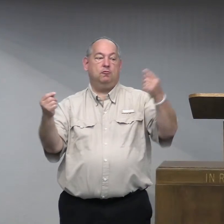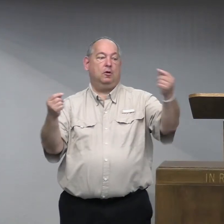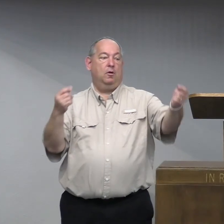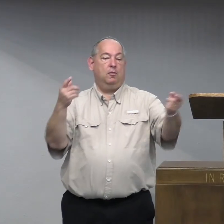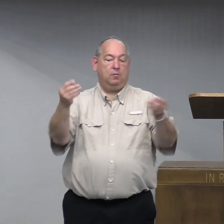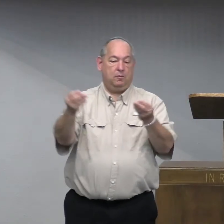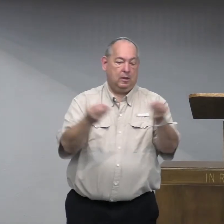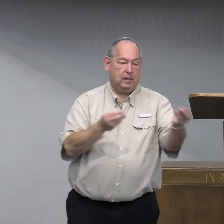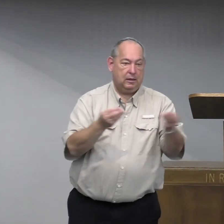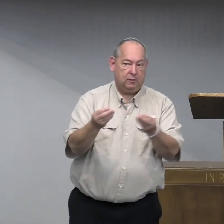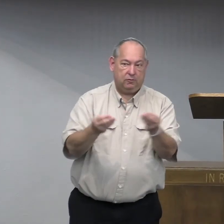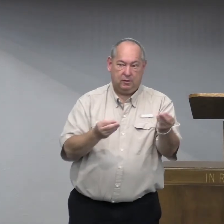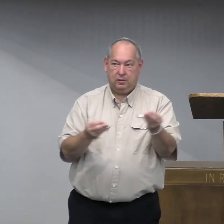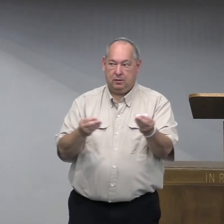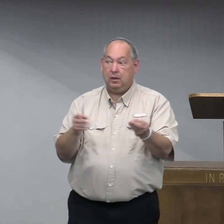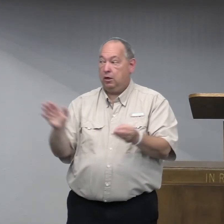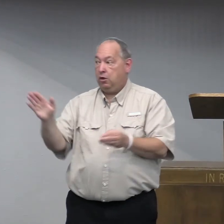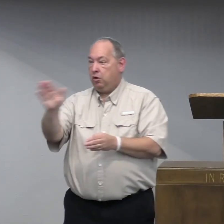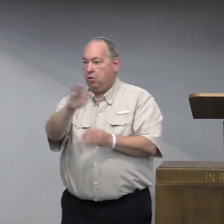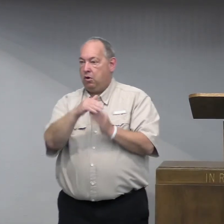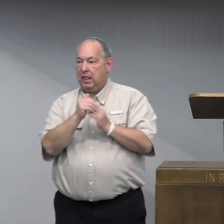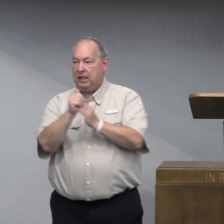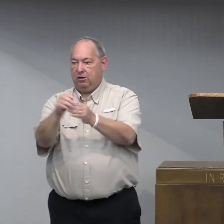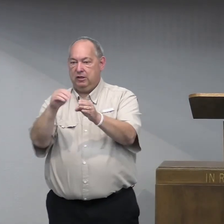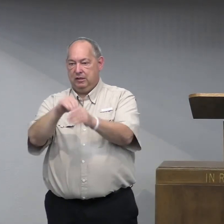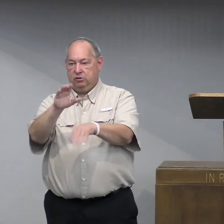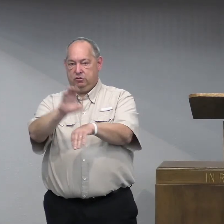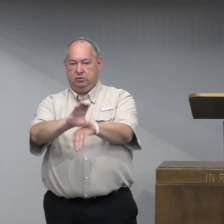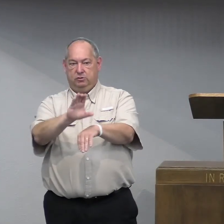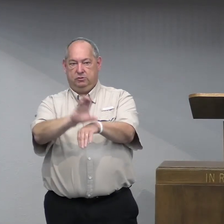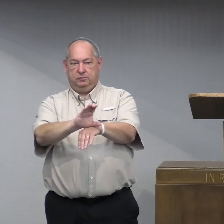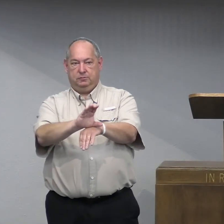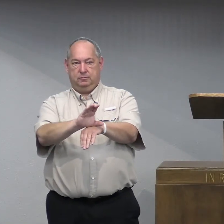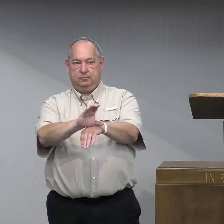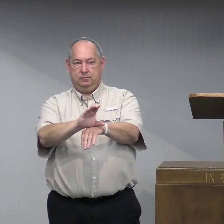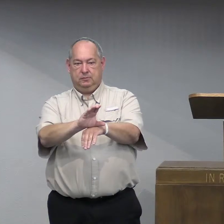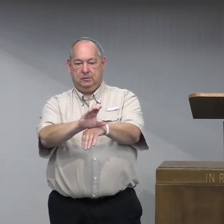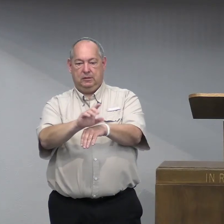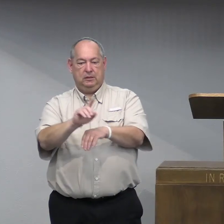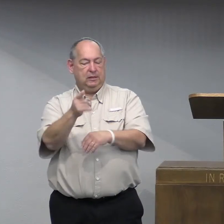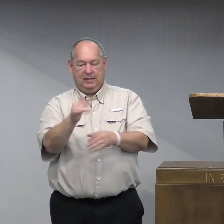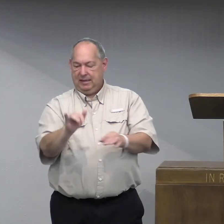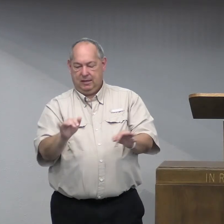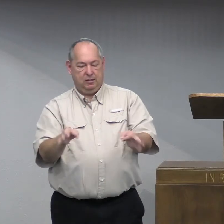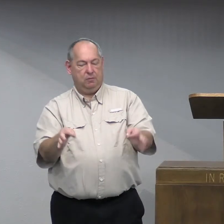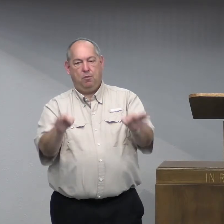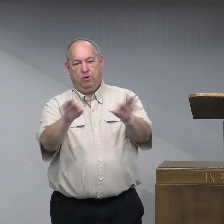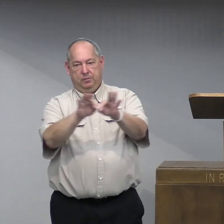ministry. And your leadership in the church is just as important.